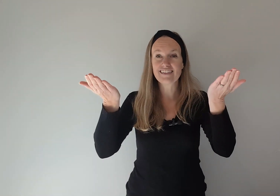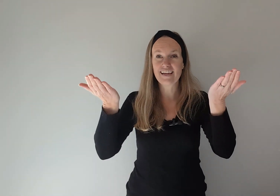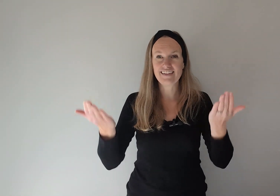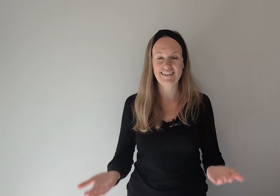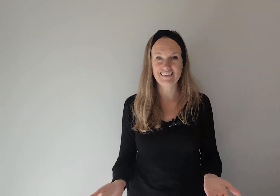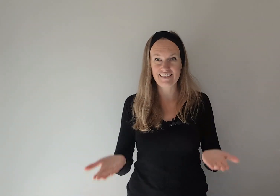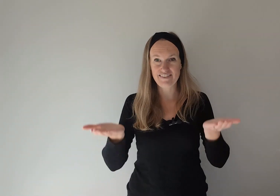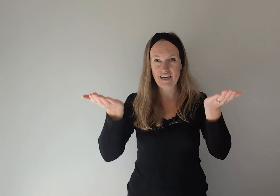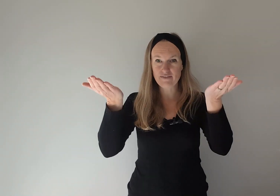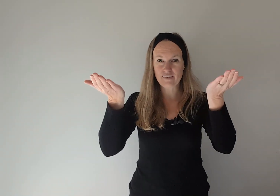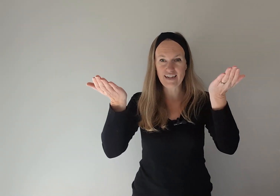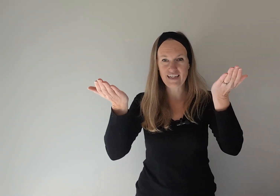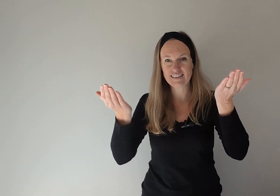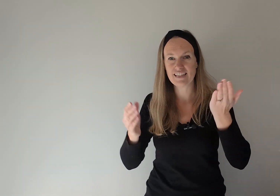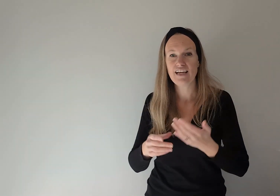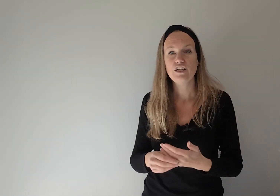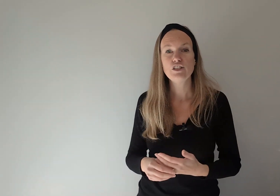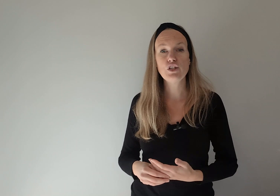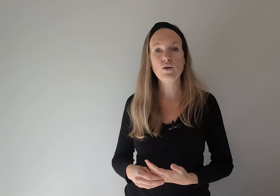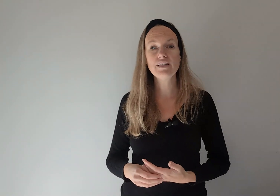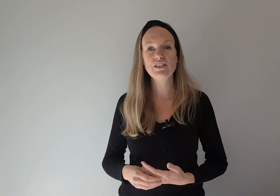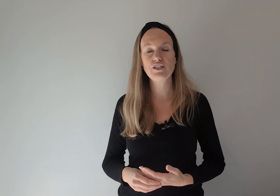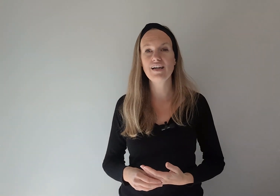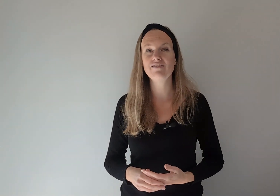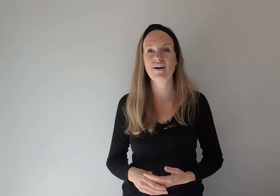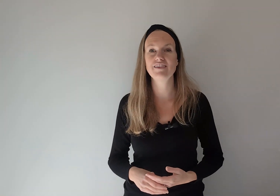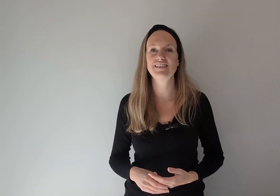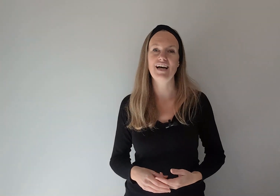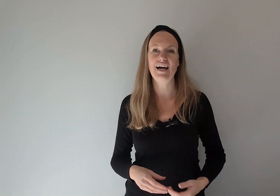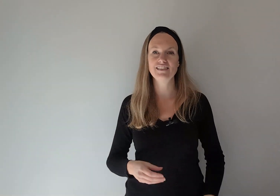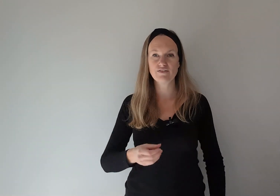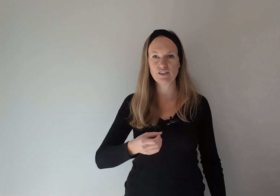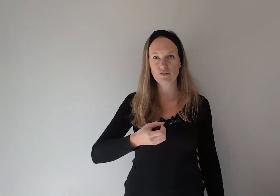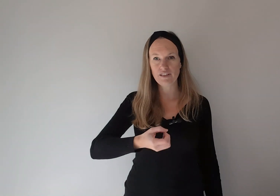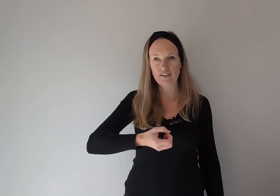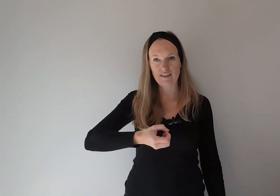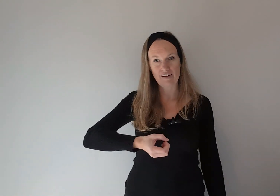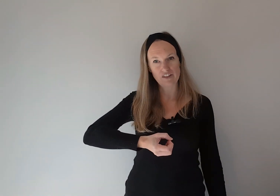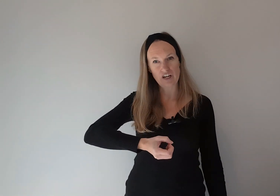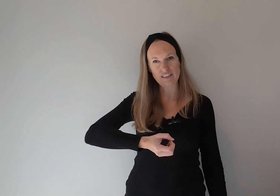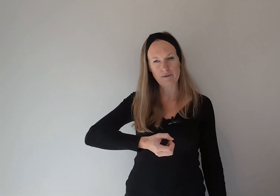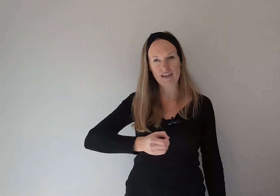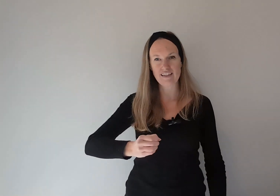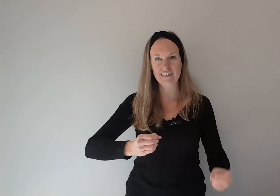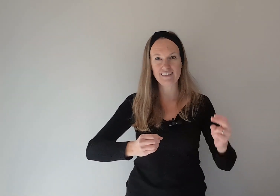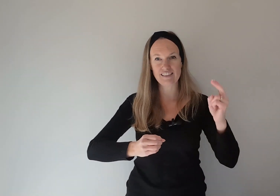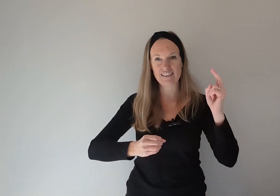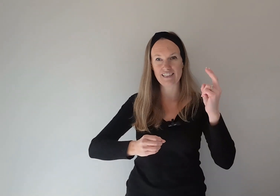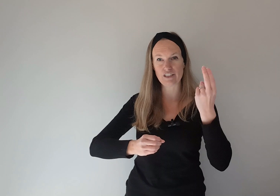Okay, and then just lifting up for rise. Join the triumph of the skies. So for join, you kind of have your non-dominant hand like this, and you're going to take your